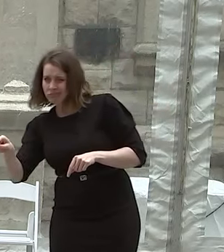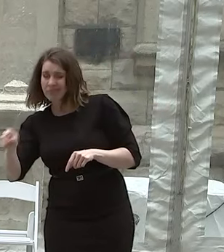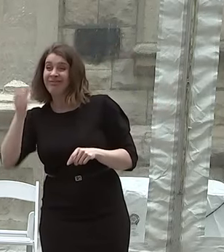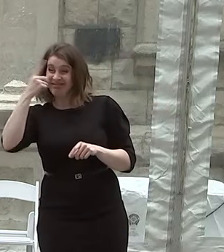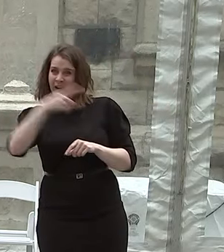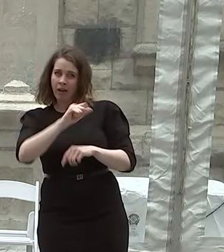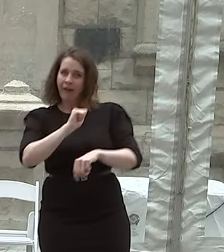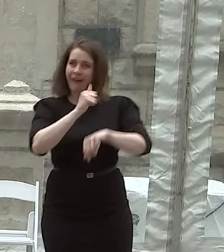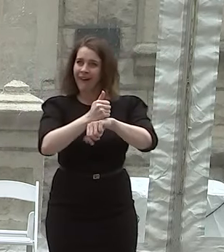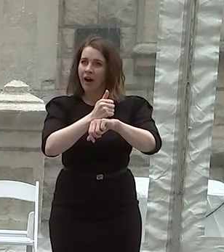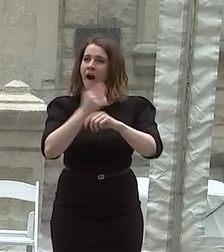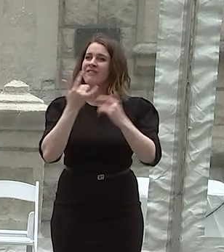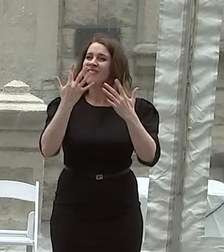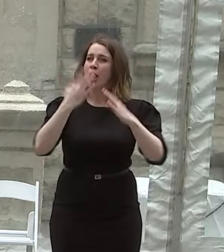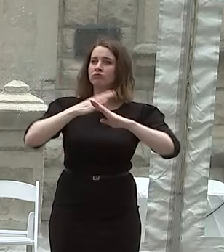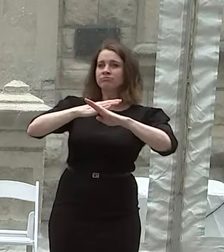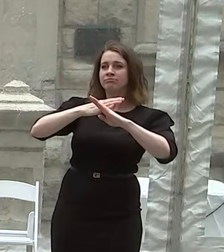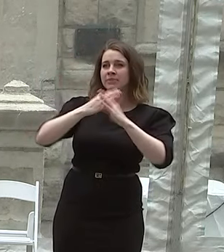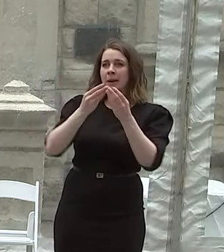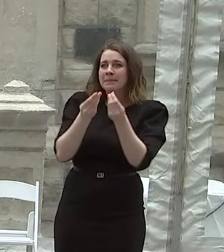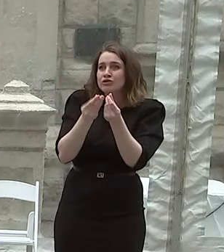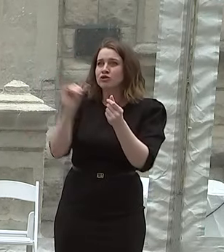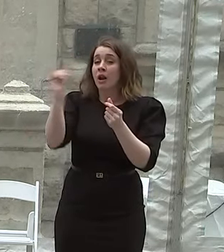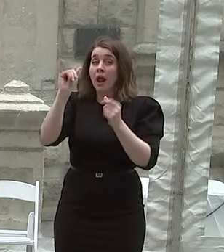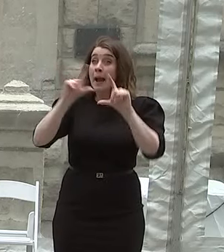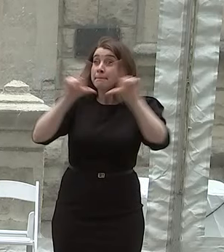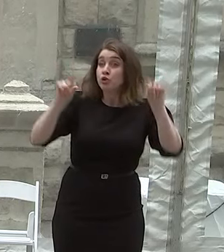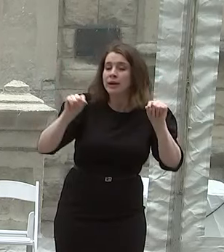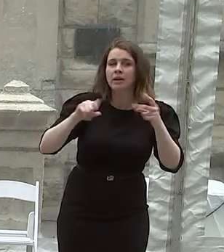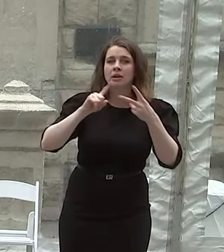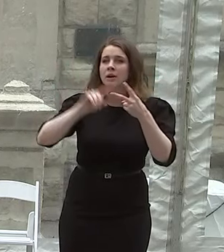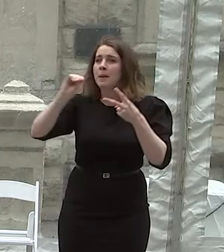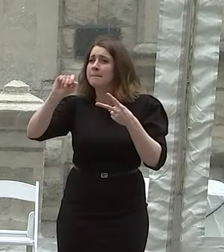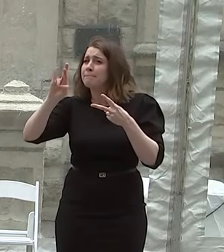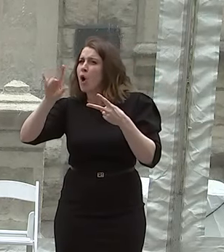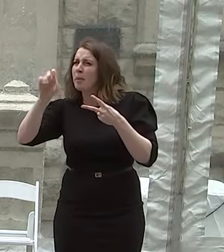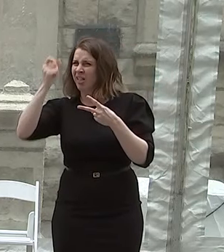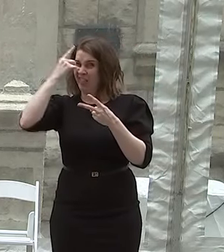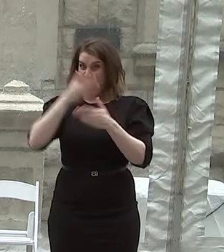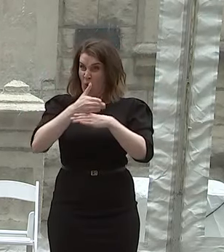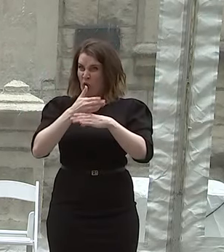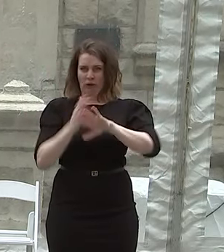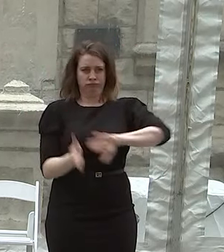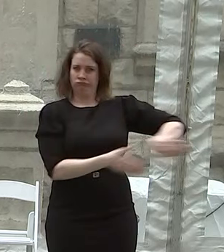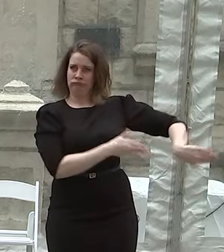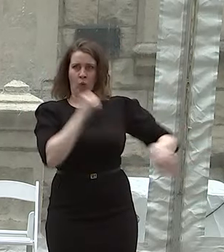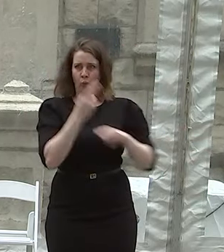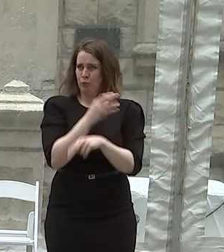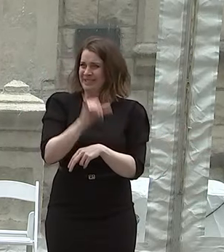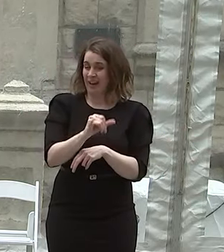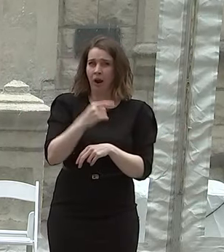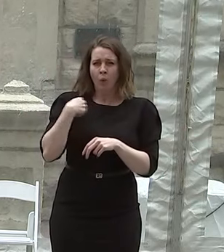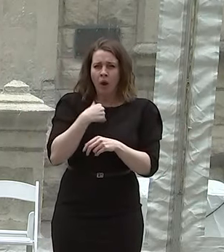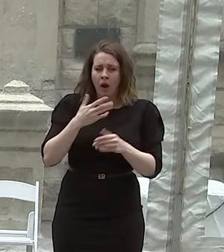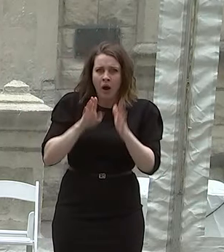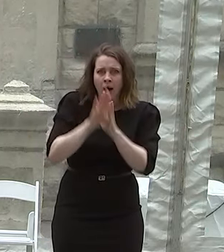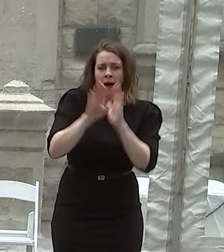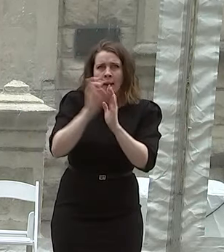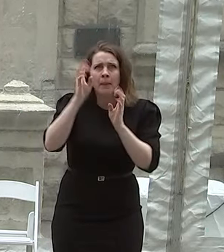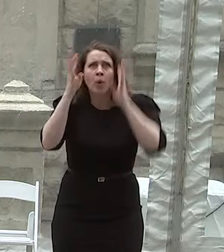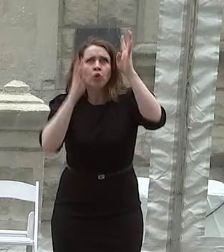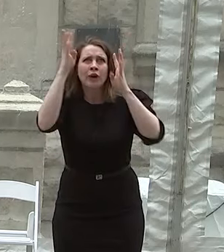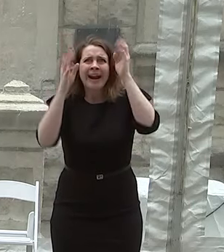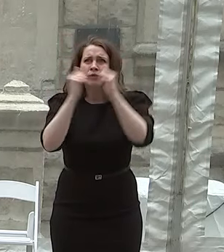fire-resistant materials like brick and marble. These requirements, along with our other construction advances,